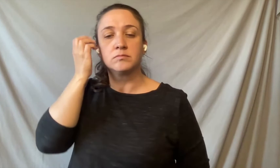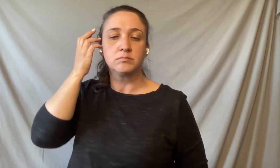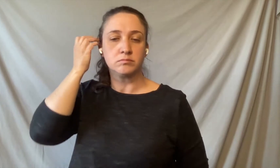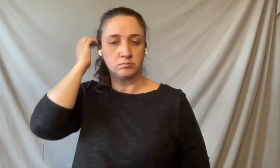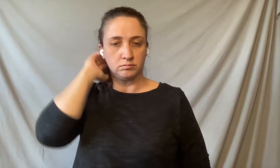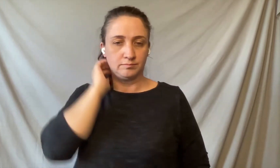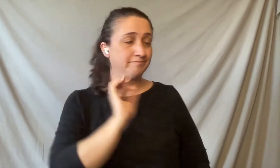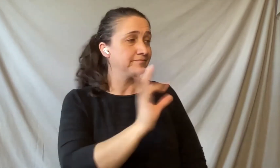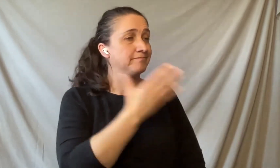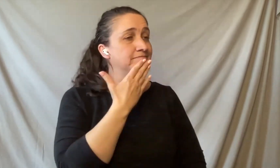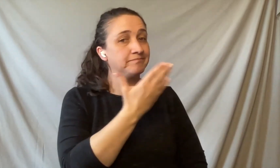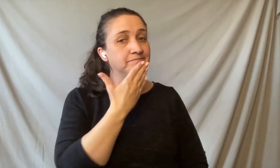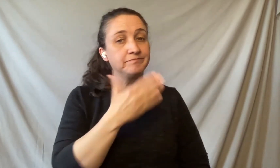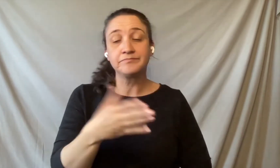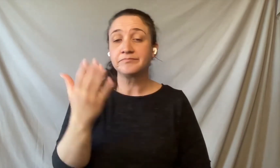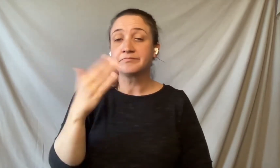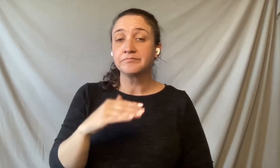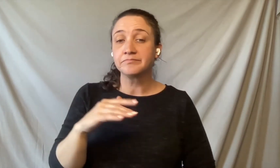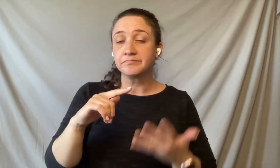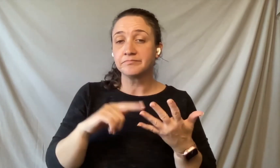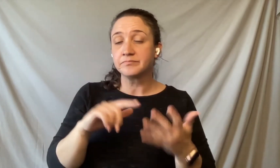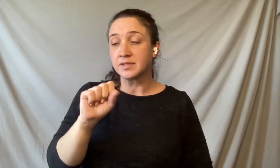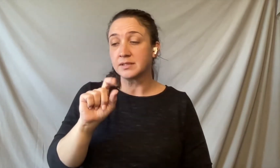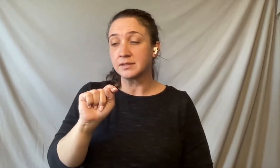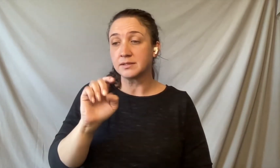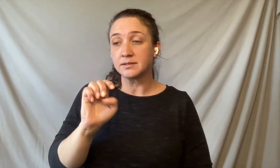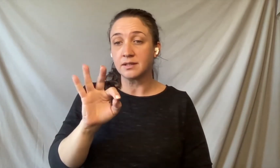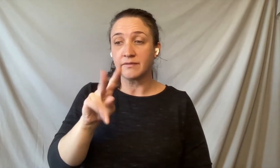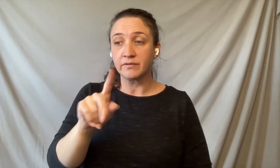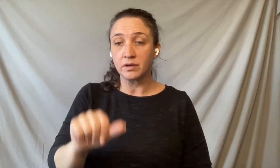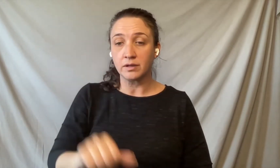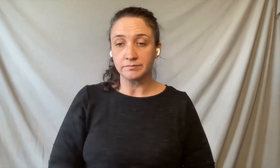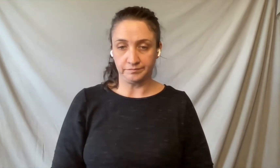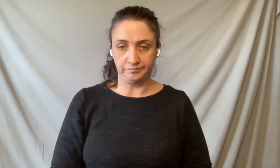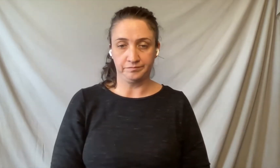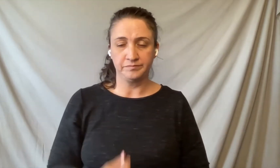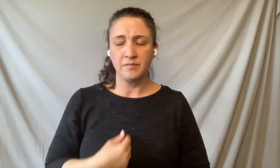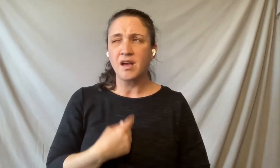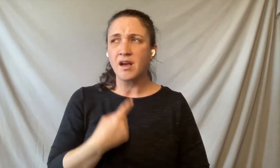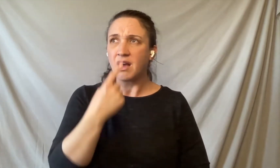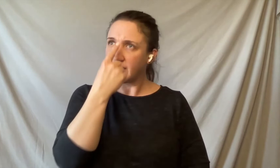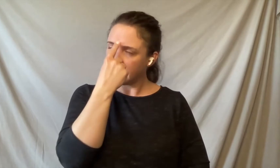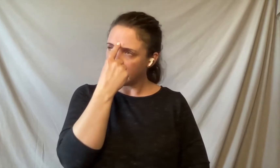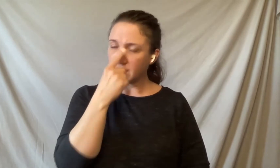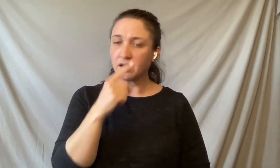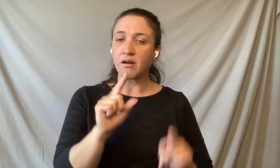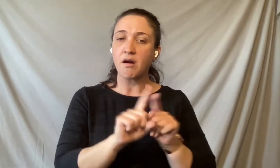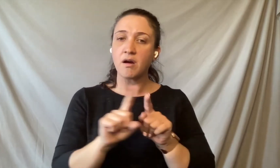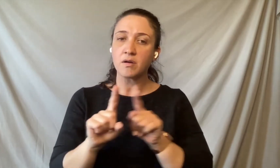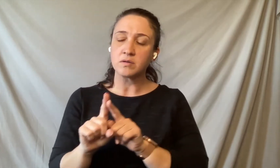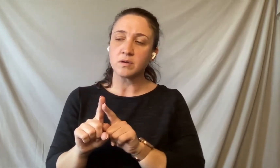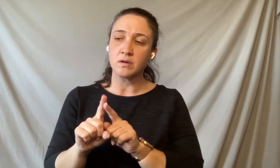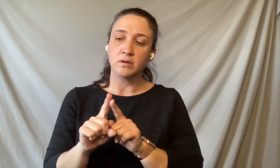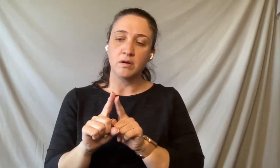Thank you. Stefka? I think that there's also 2